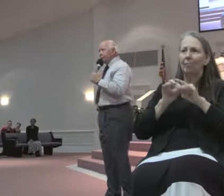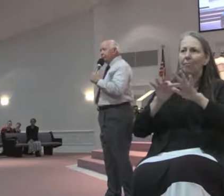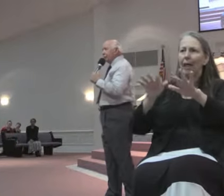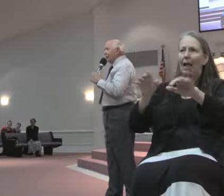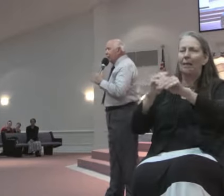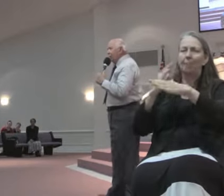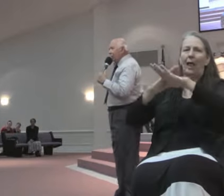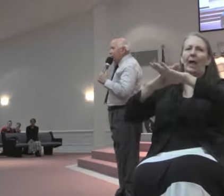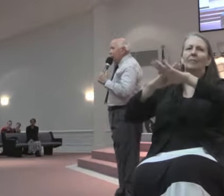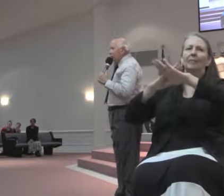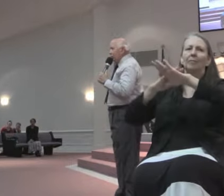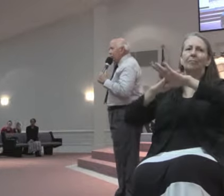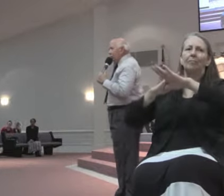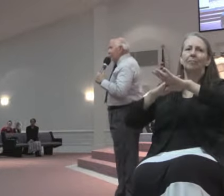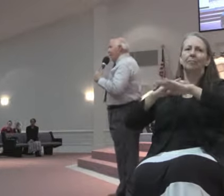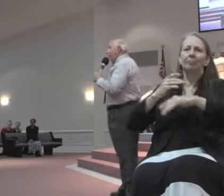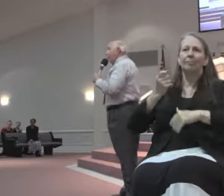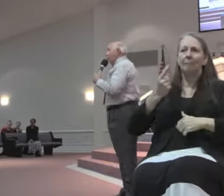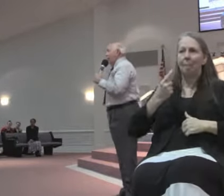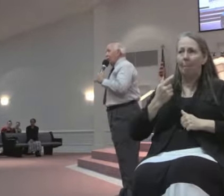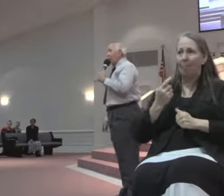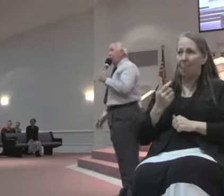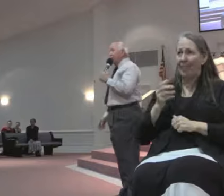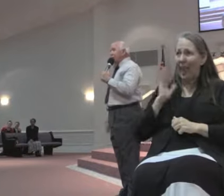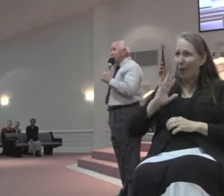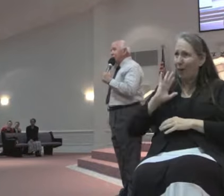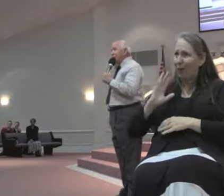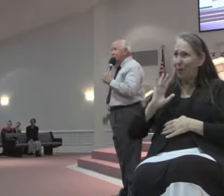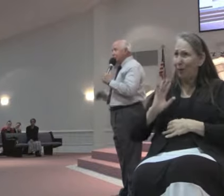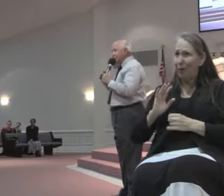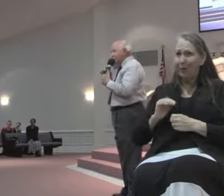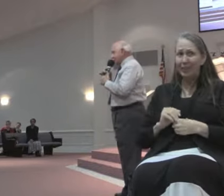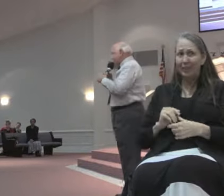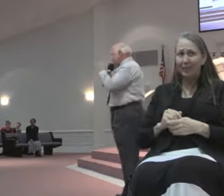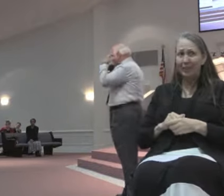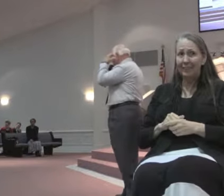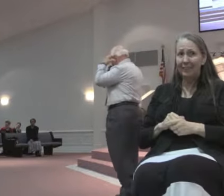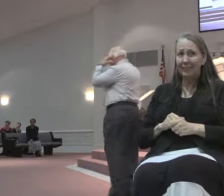it. You know how long ago that was?